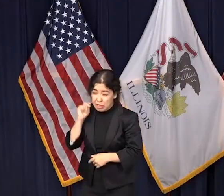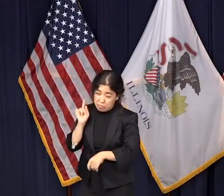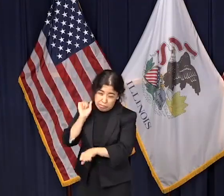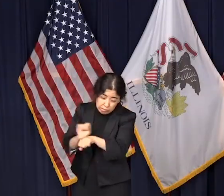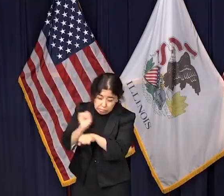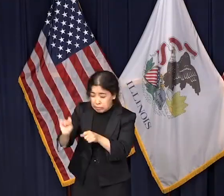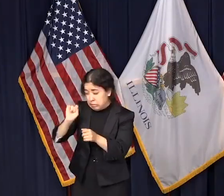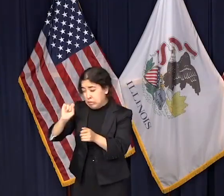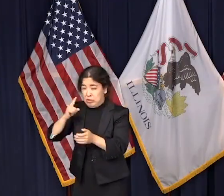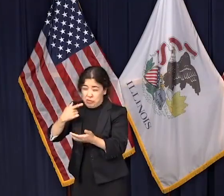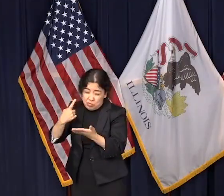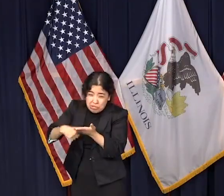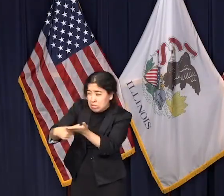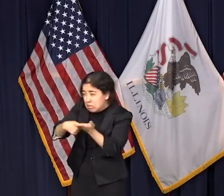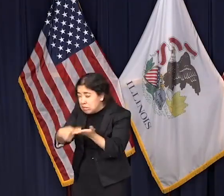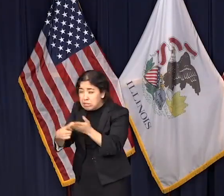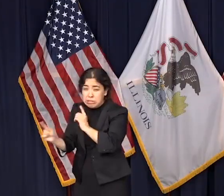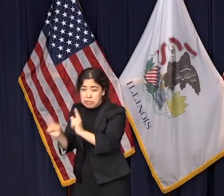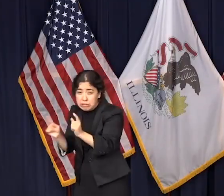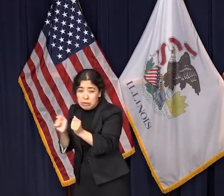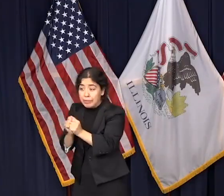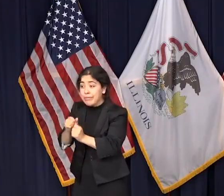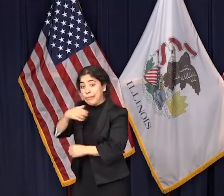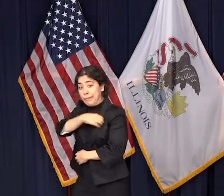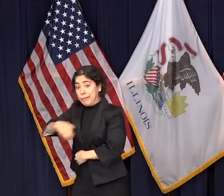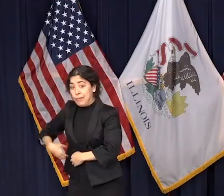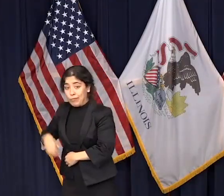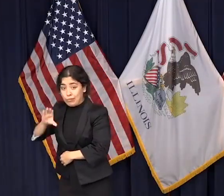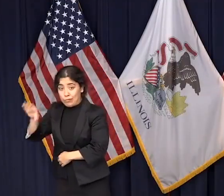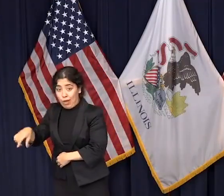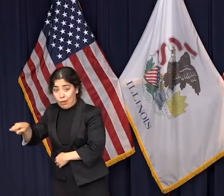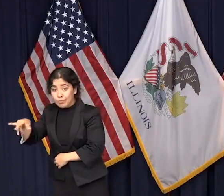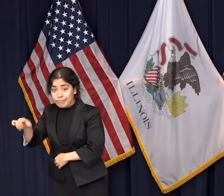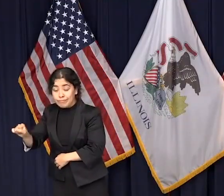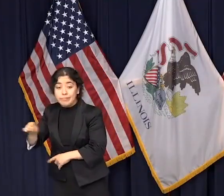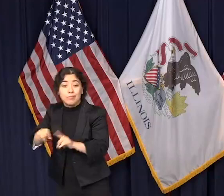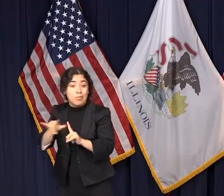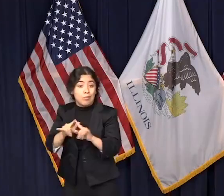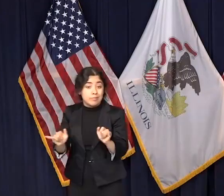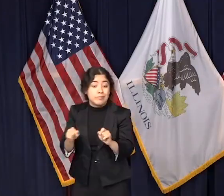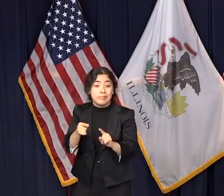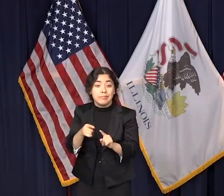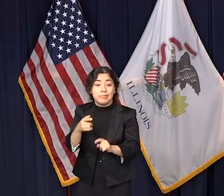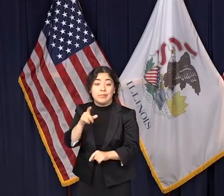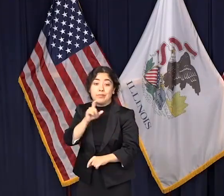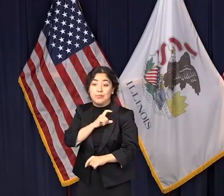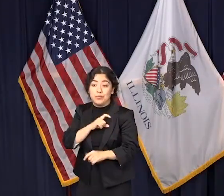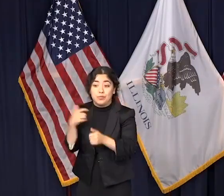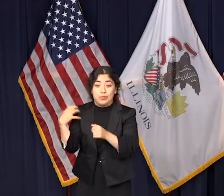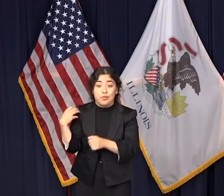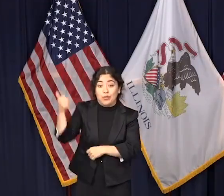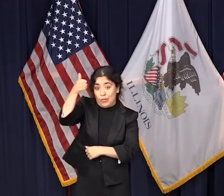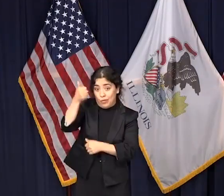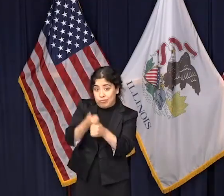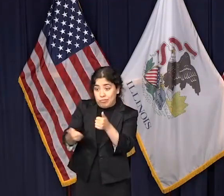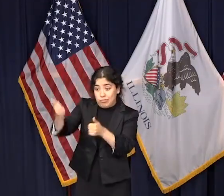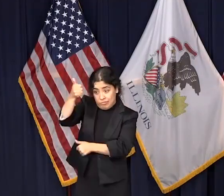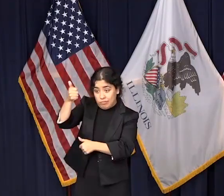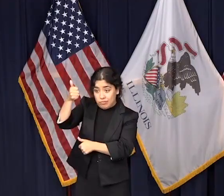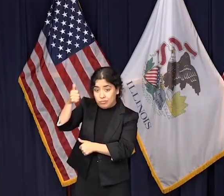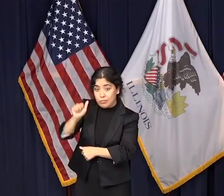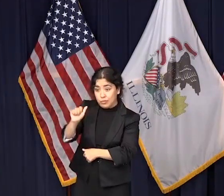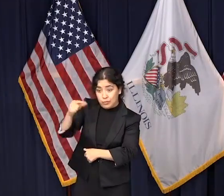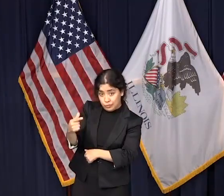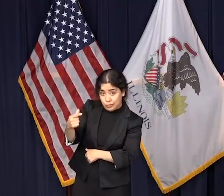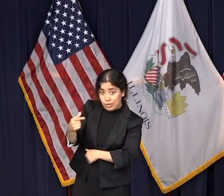few days speaking with not only the mayor but the attorney general to coordinate activities that we might engage in